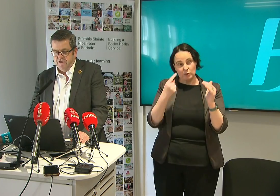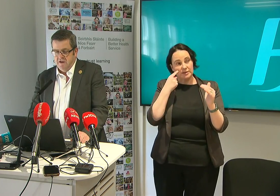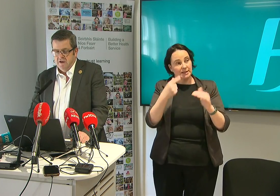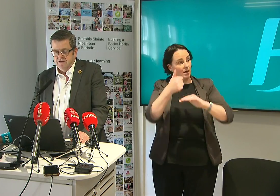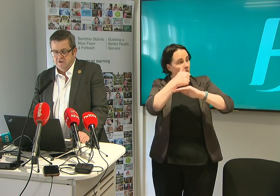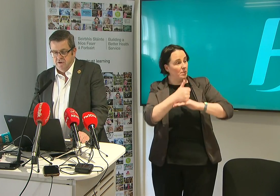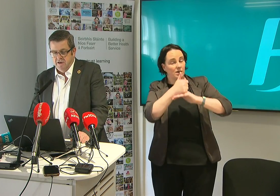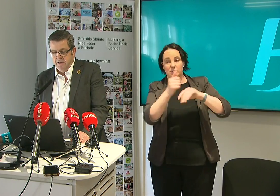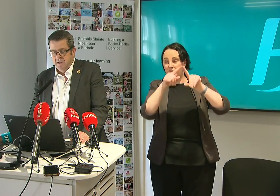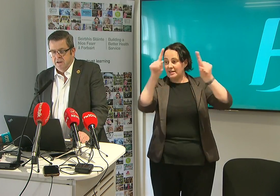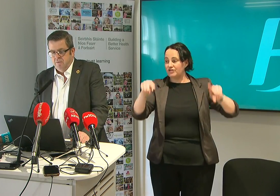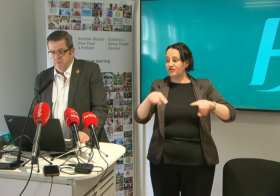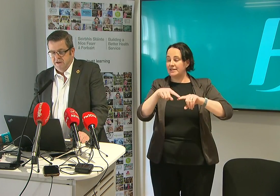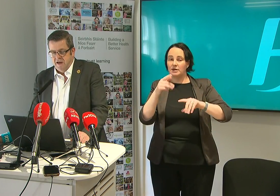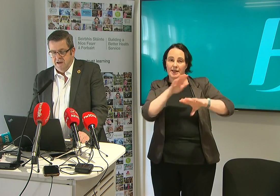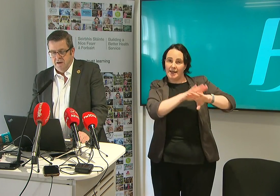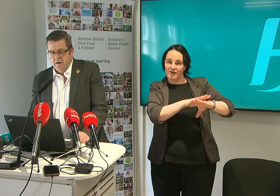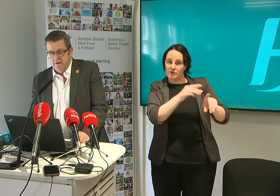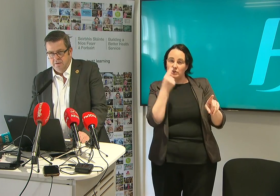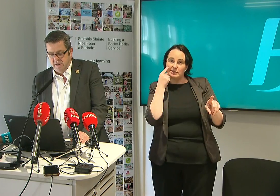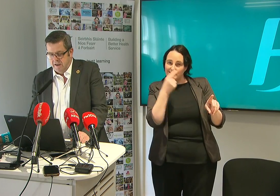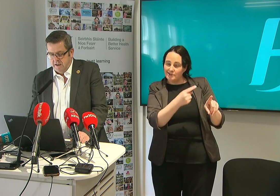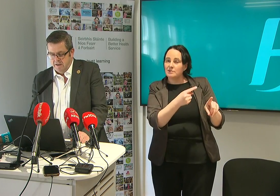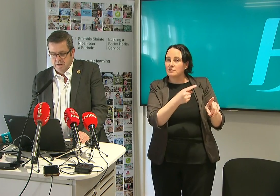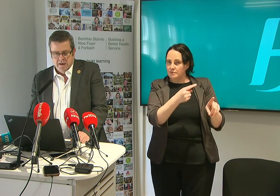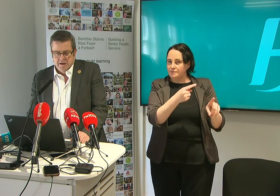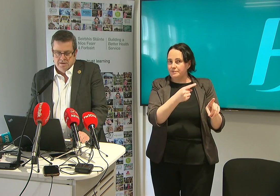left of the screen, that we're maintaining our